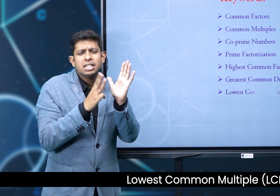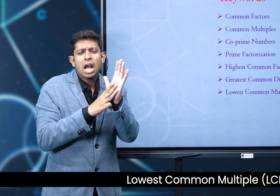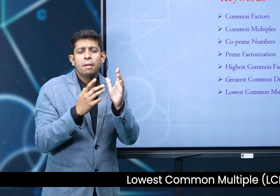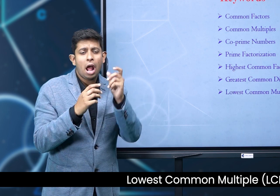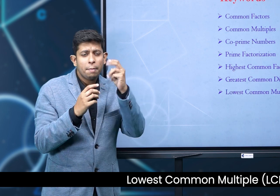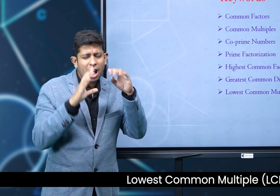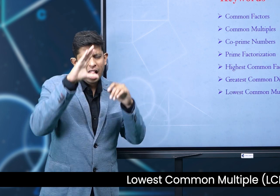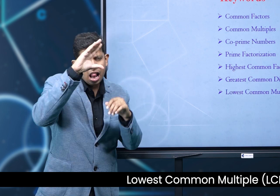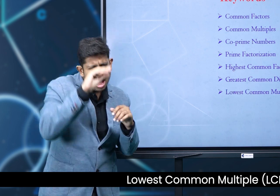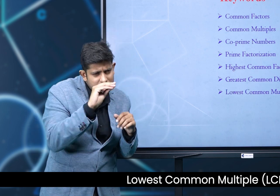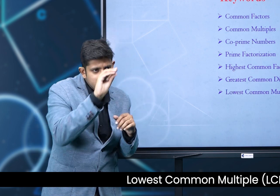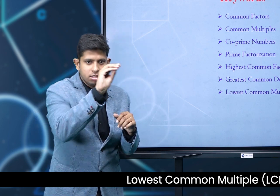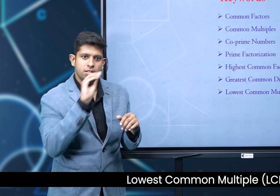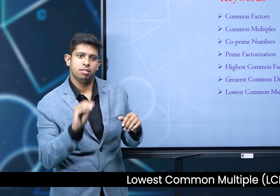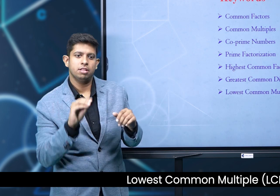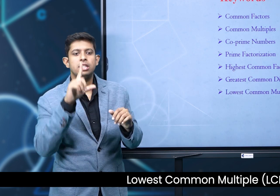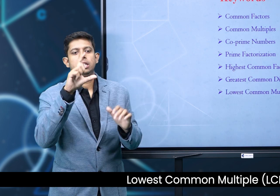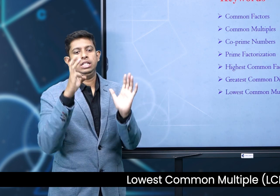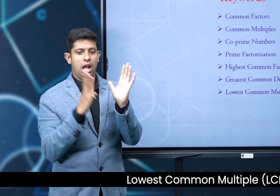LCM, lowest common multiple,